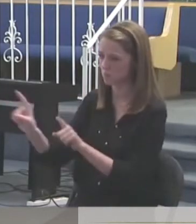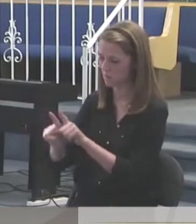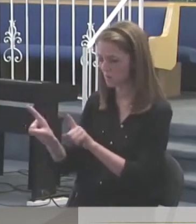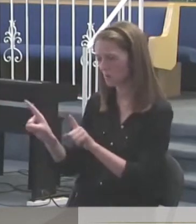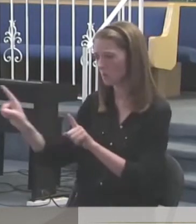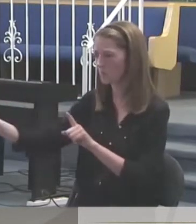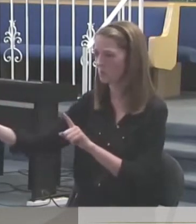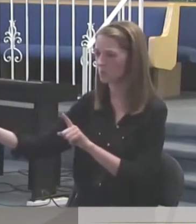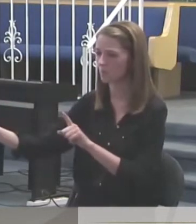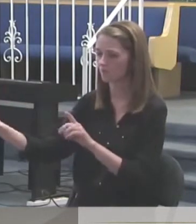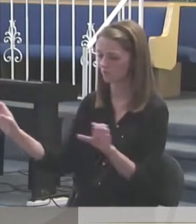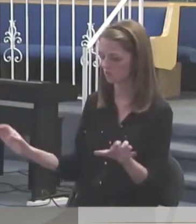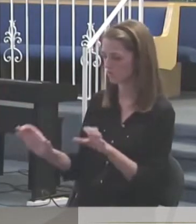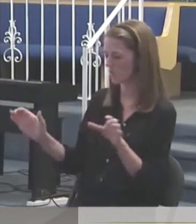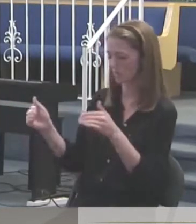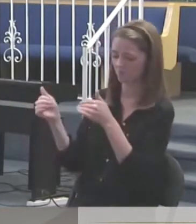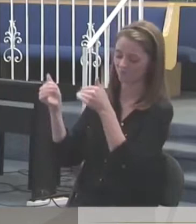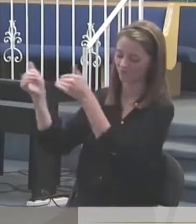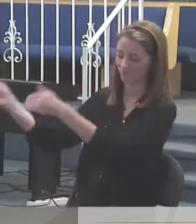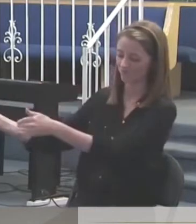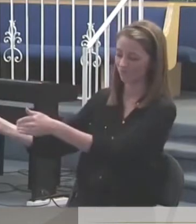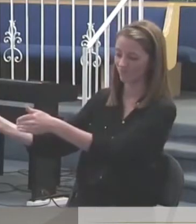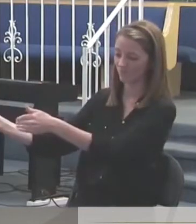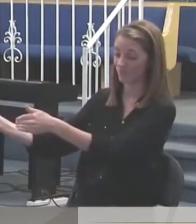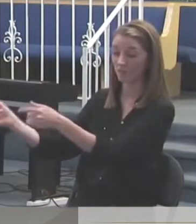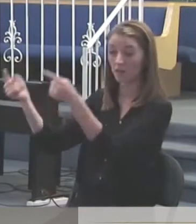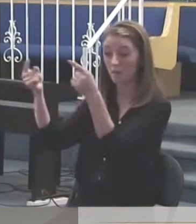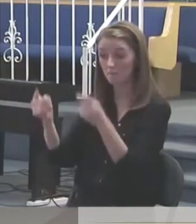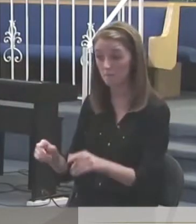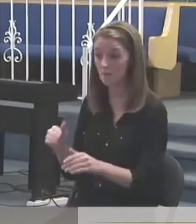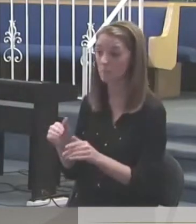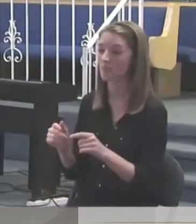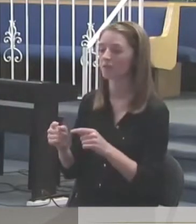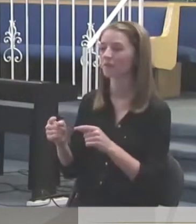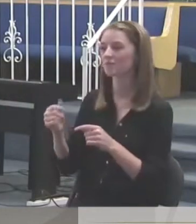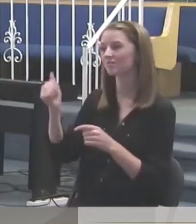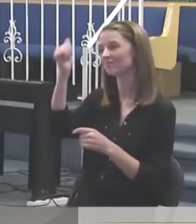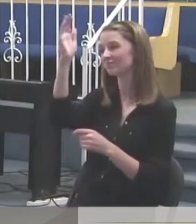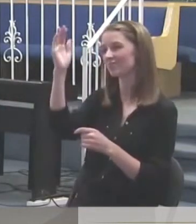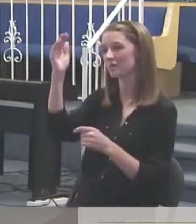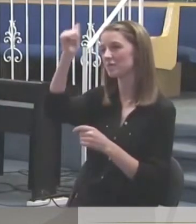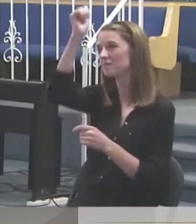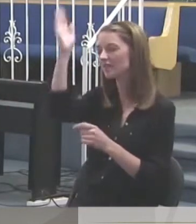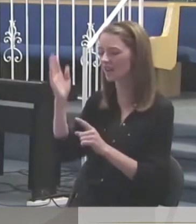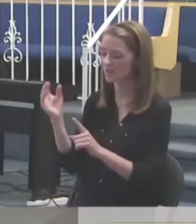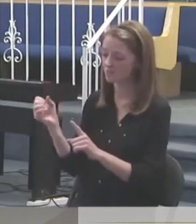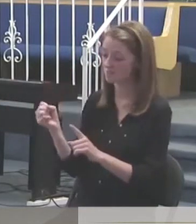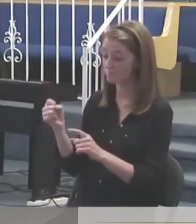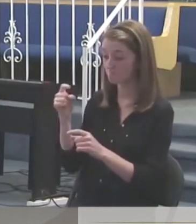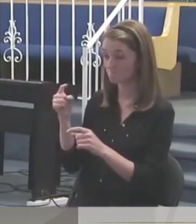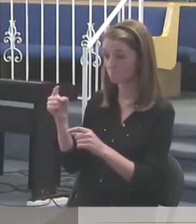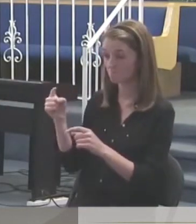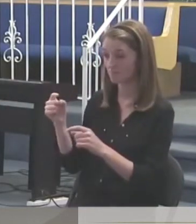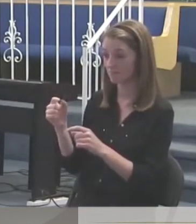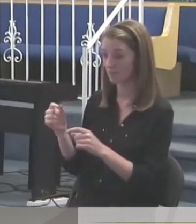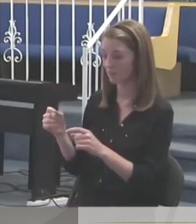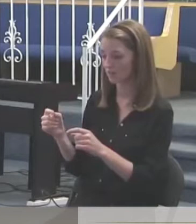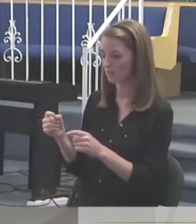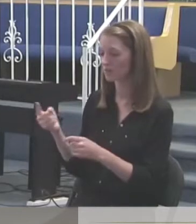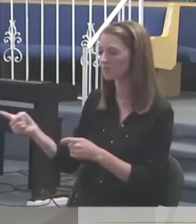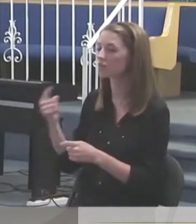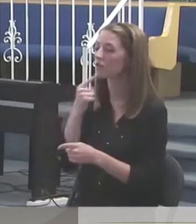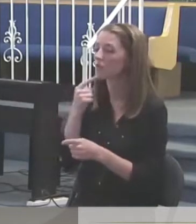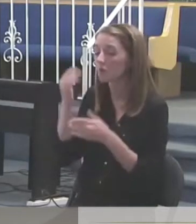then when God's hammer starts to come down, all of a sudden it's, whoa, wait a minute. I didn't know.